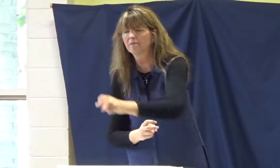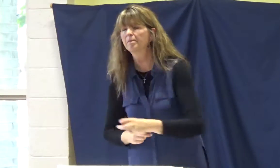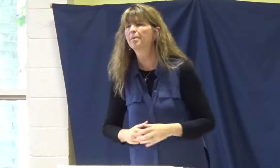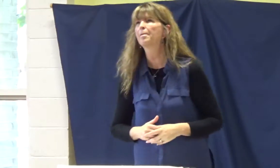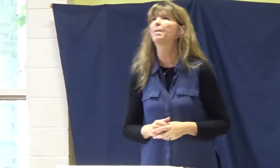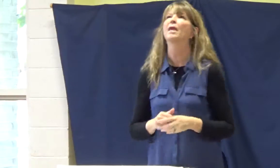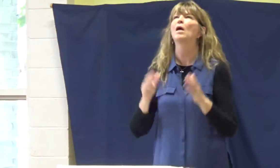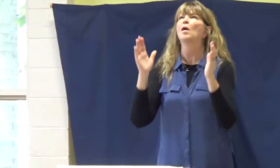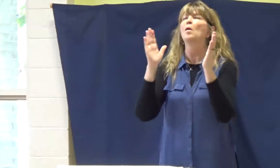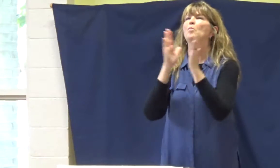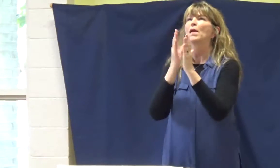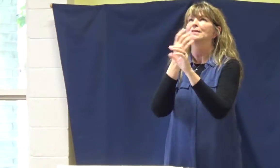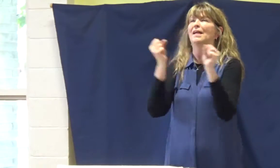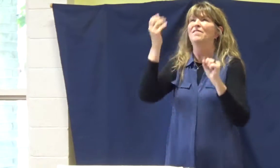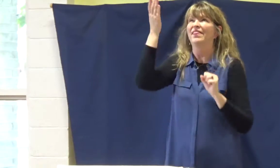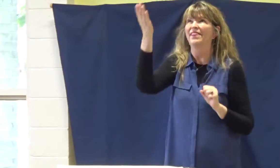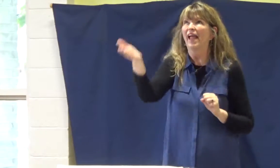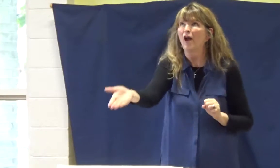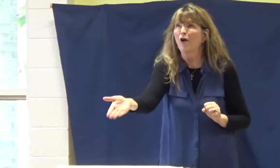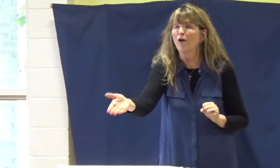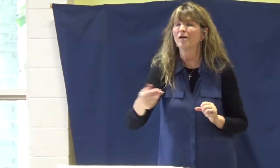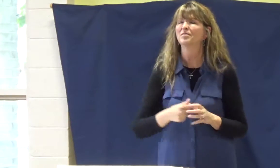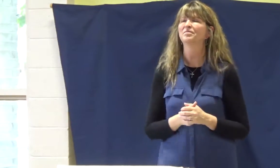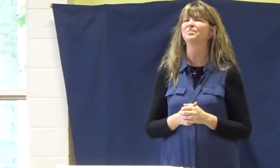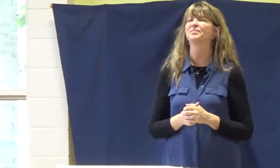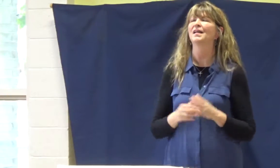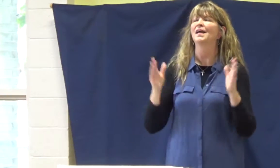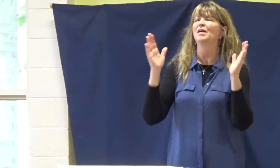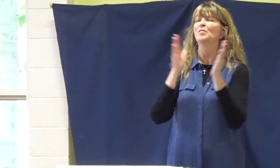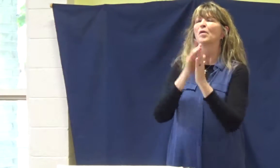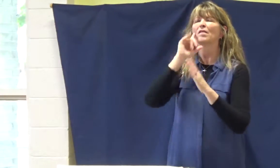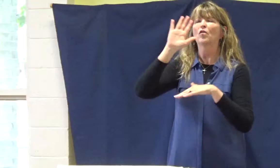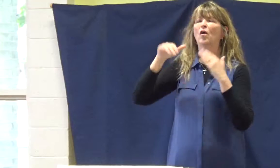safe travel. We pray for safety while they're there,